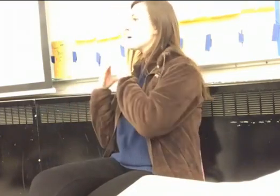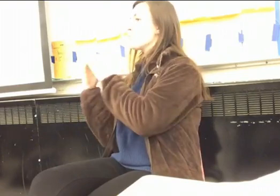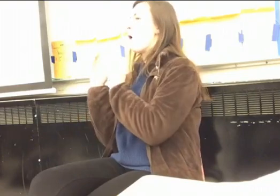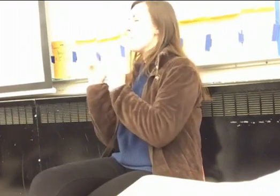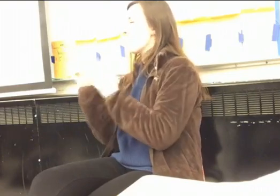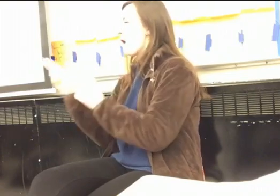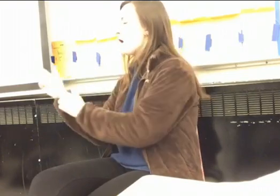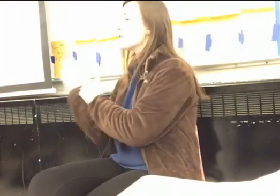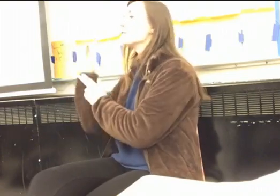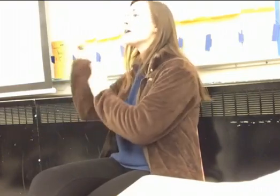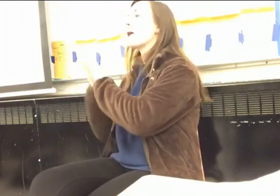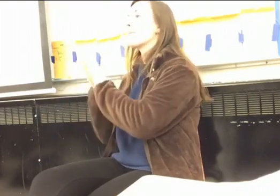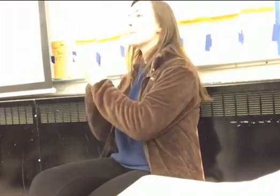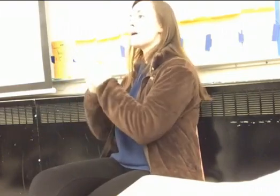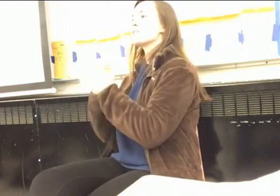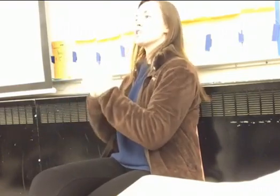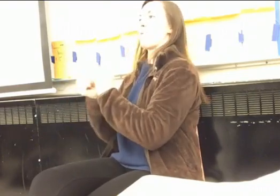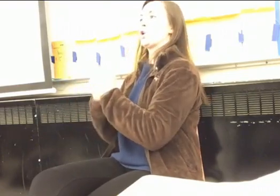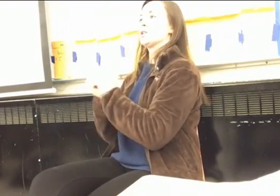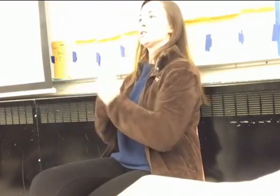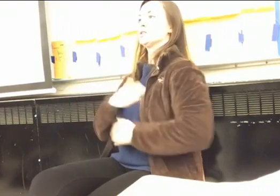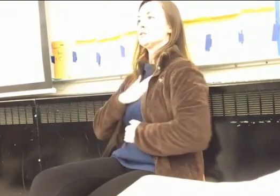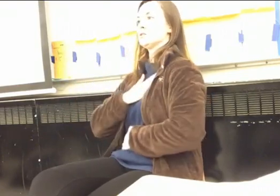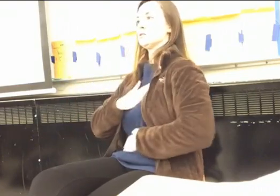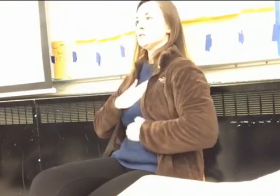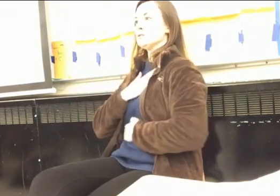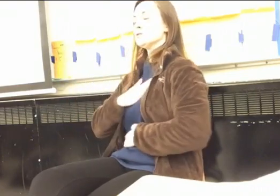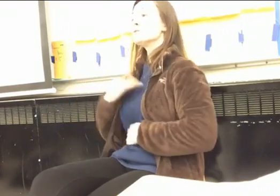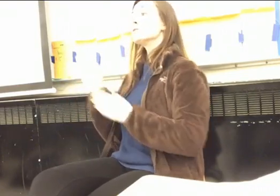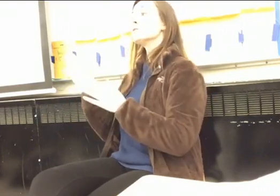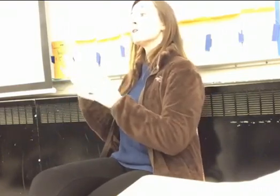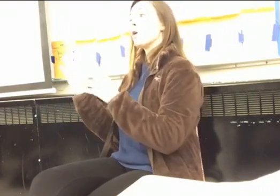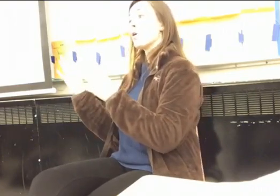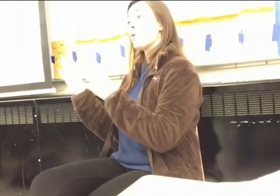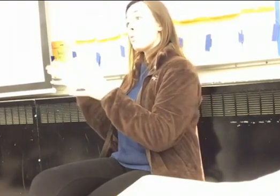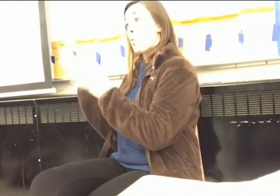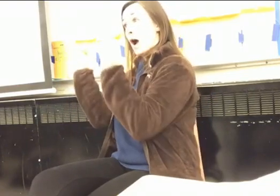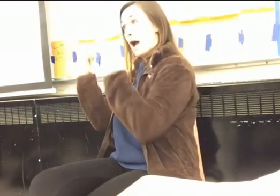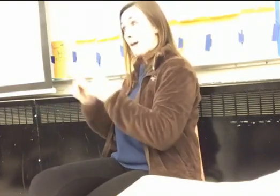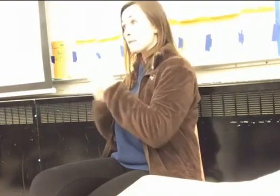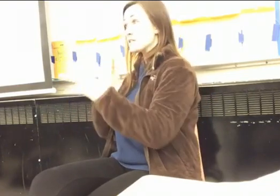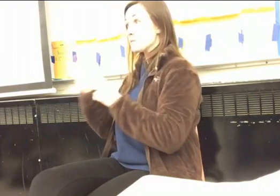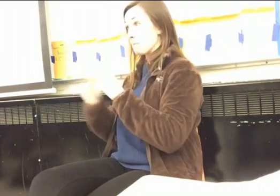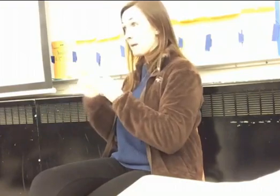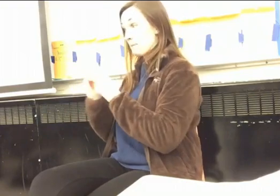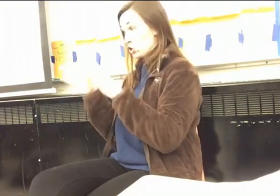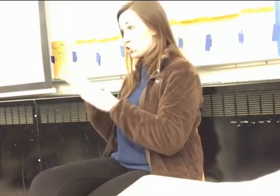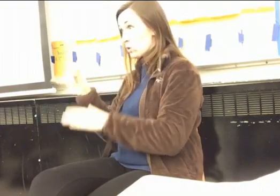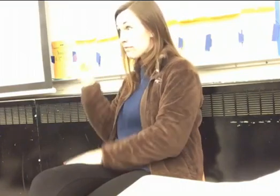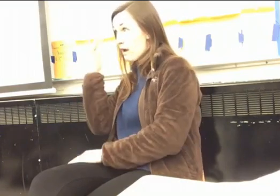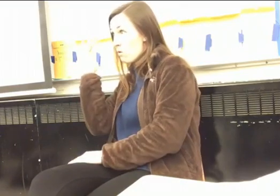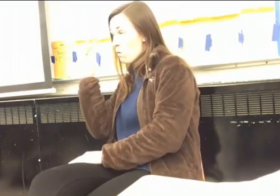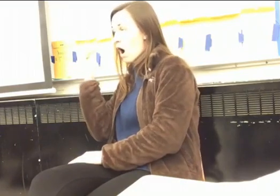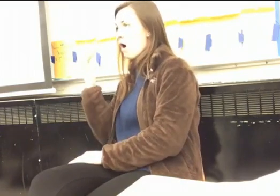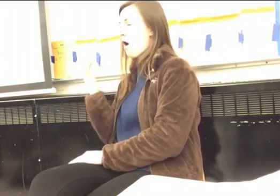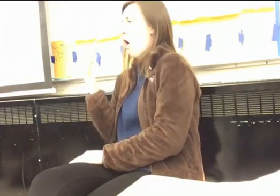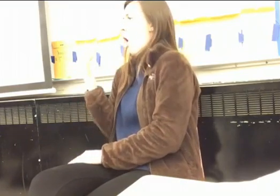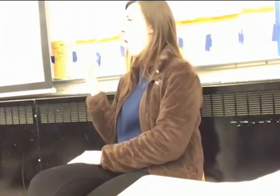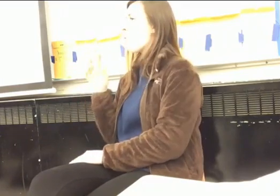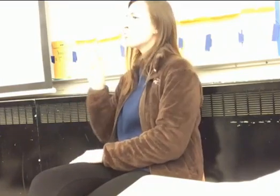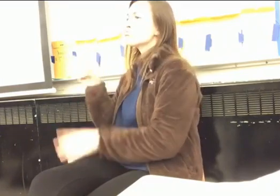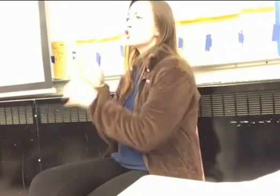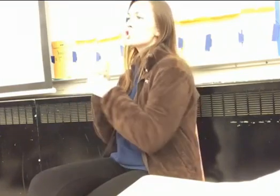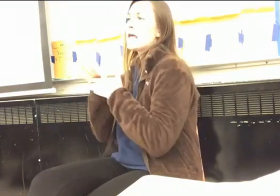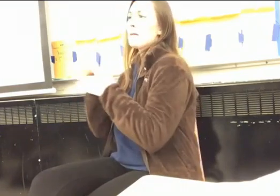This becomes the sport. And what happens is that people aren't doing it just for the meat. So if you say, oh, well, they're just getting meat for